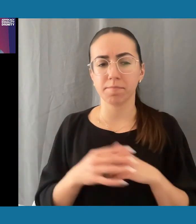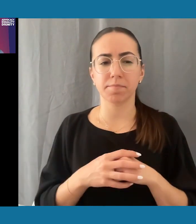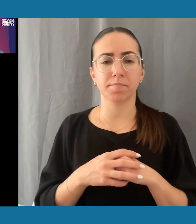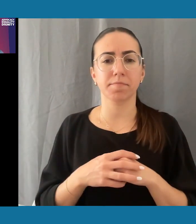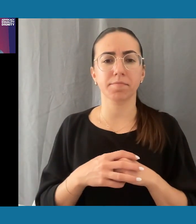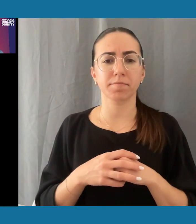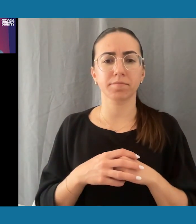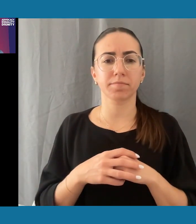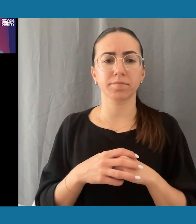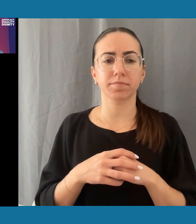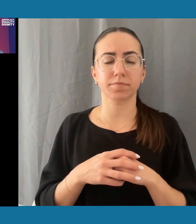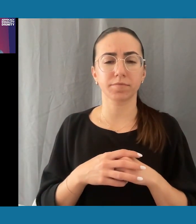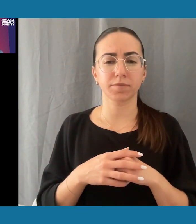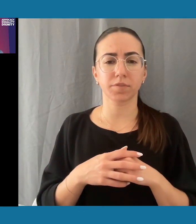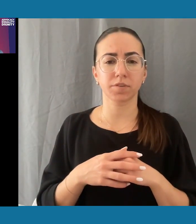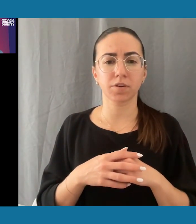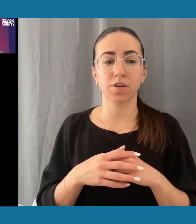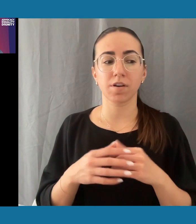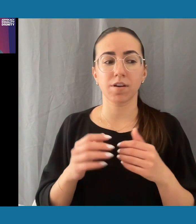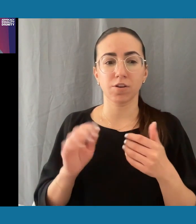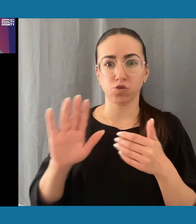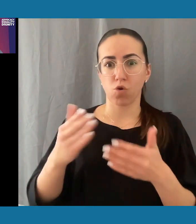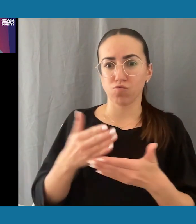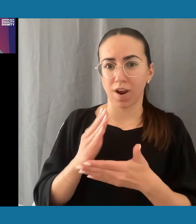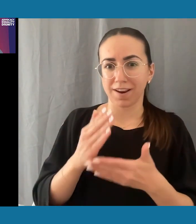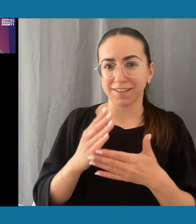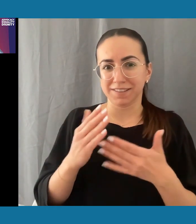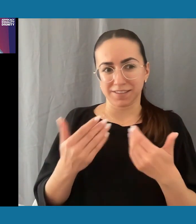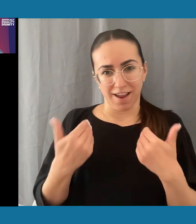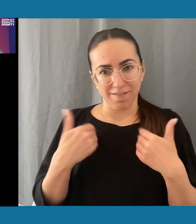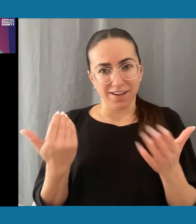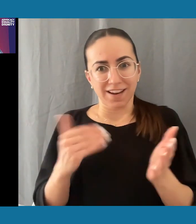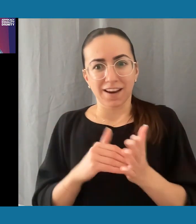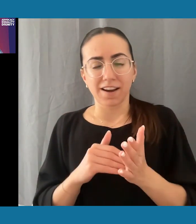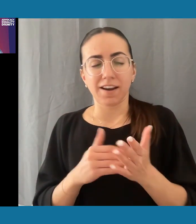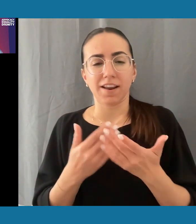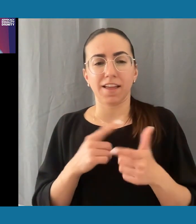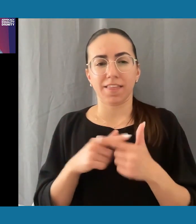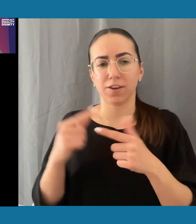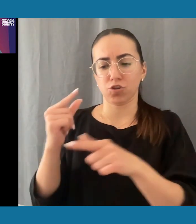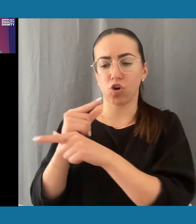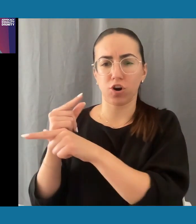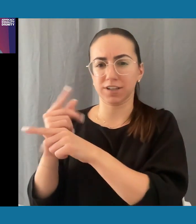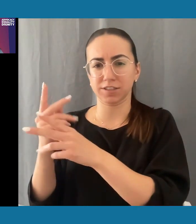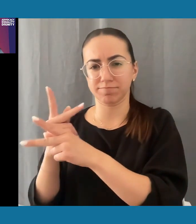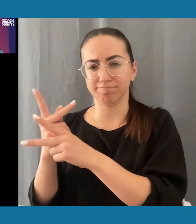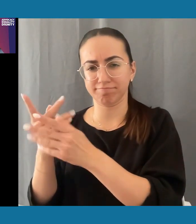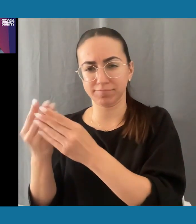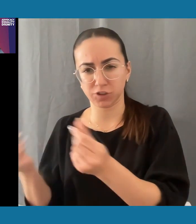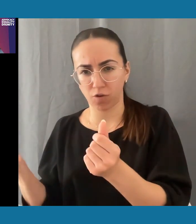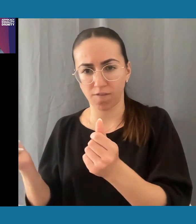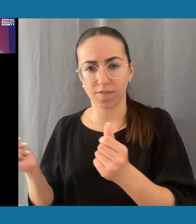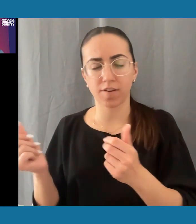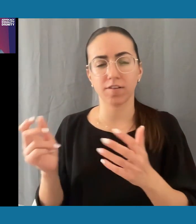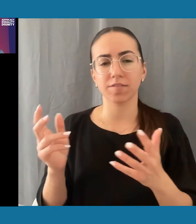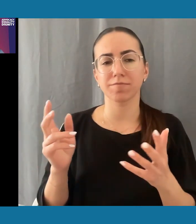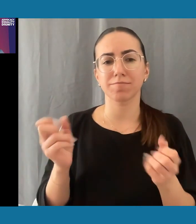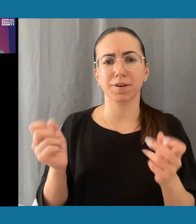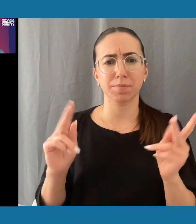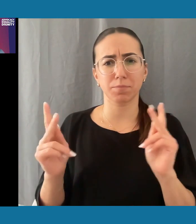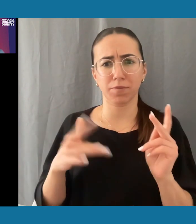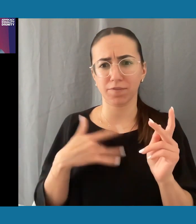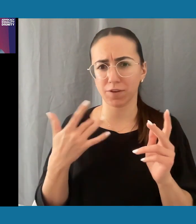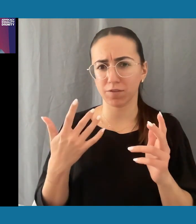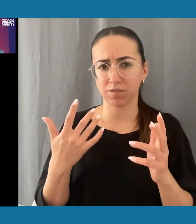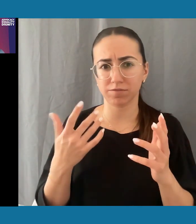your rights restored and have the guardianship dissolved. Many families don't understand that it can be very difficult and very